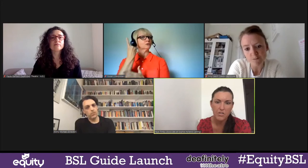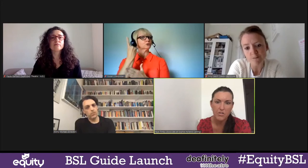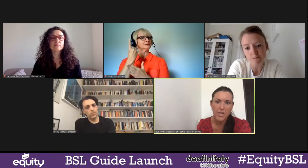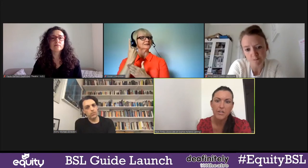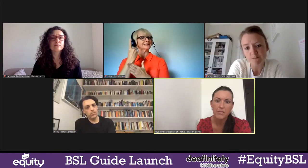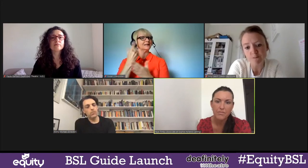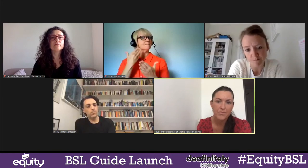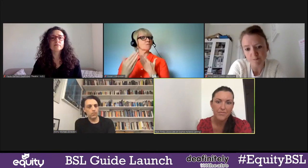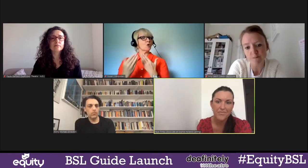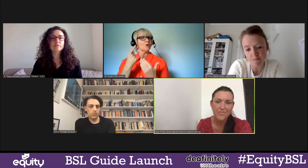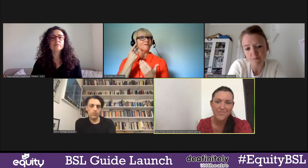screen.